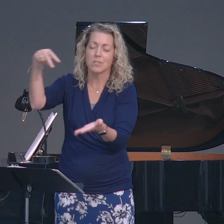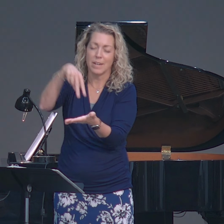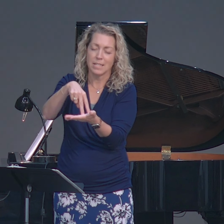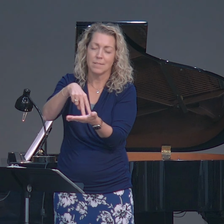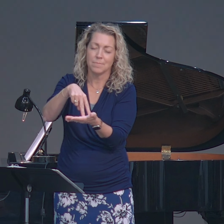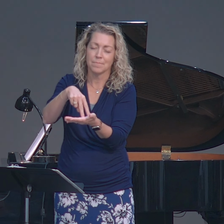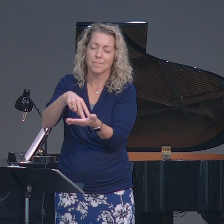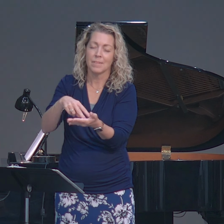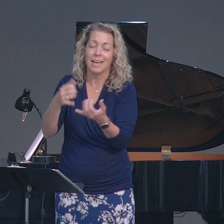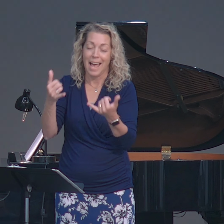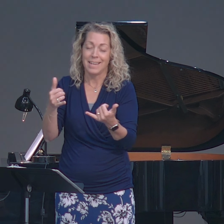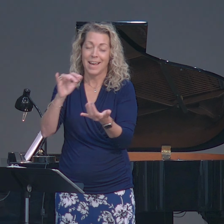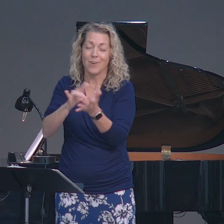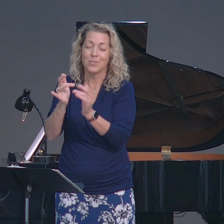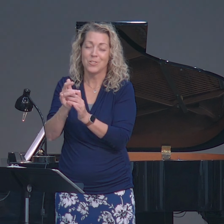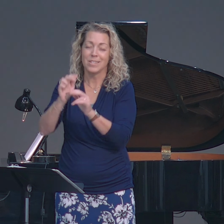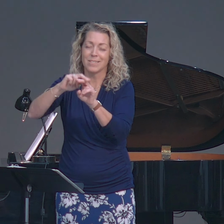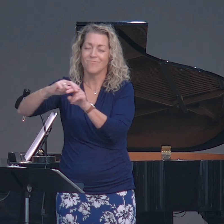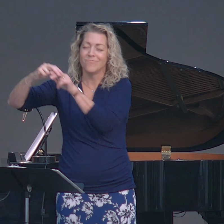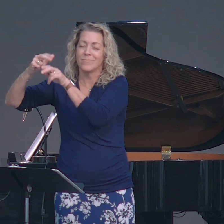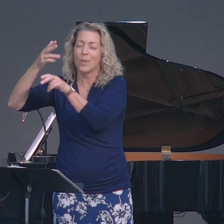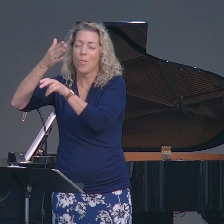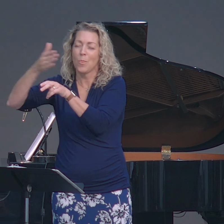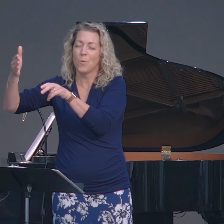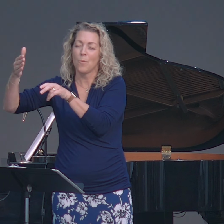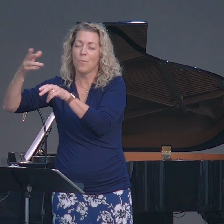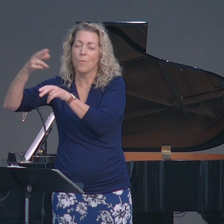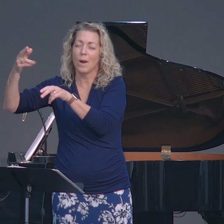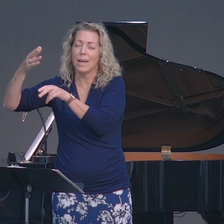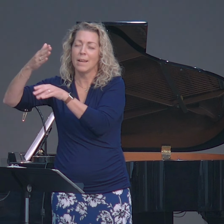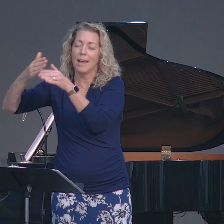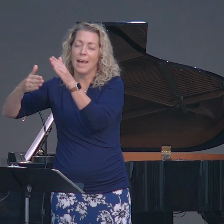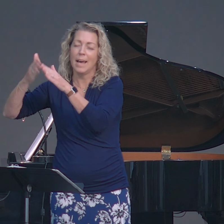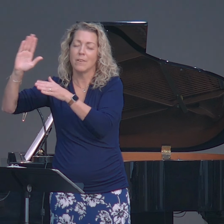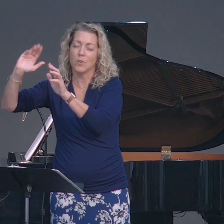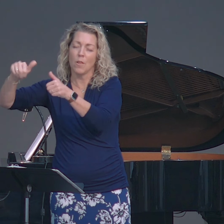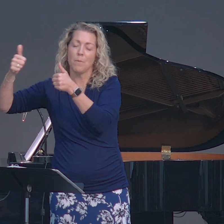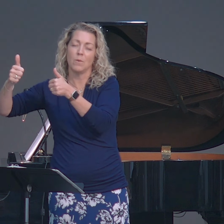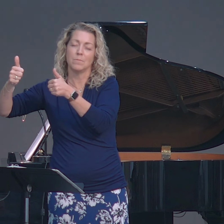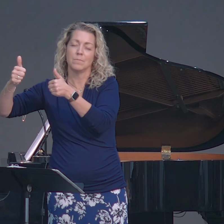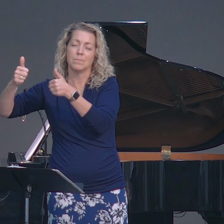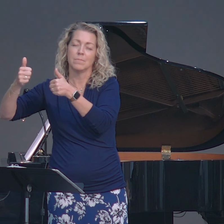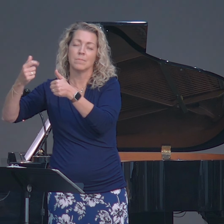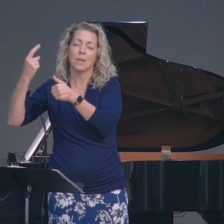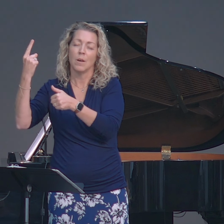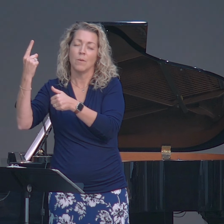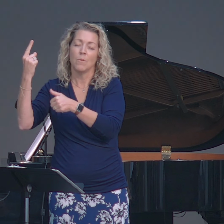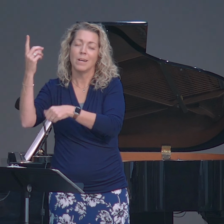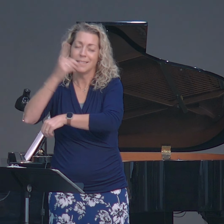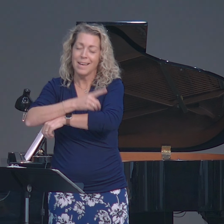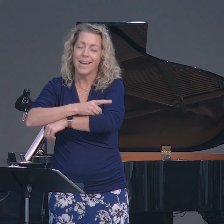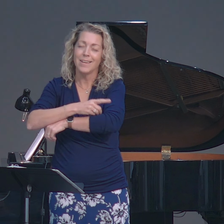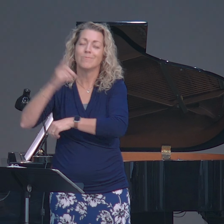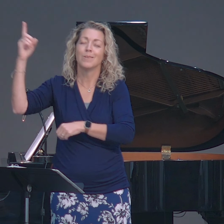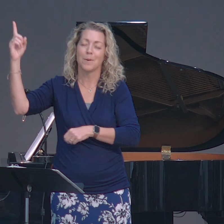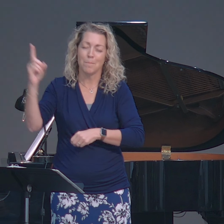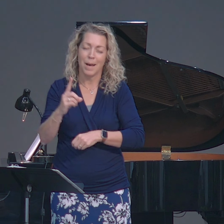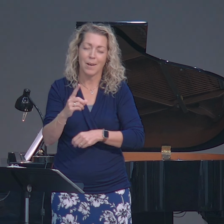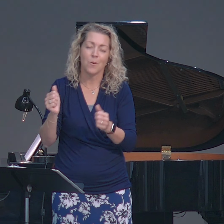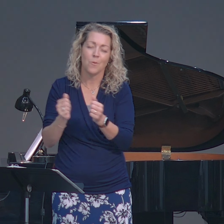he is now seated at the right hand of you, your throne, and that one day he will come again in